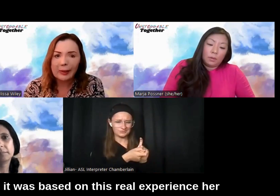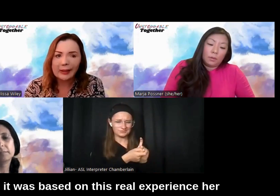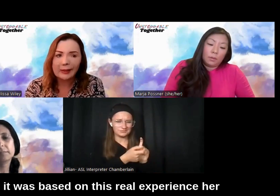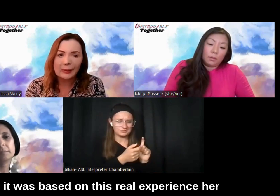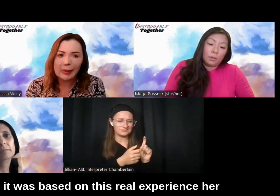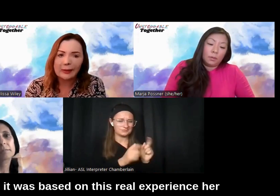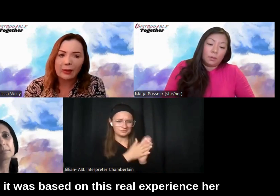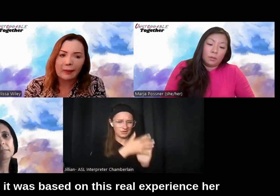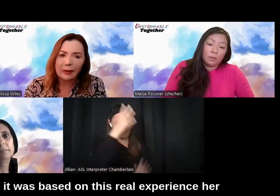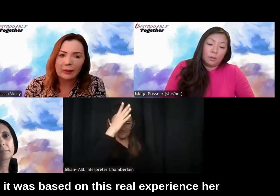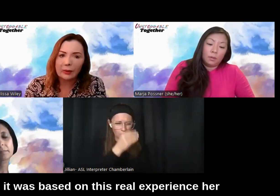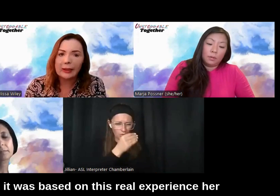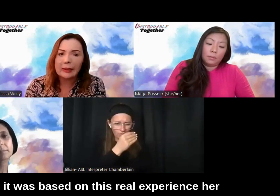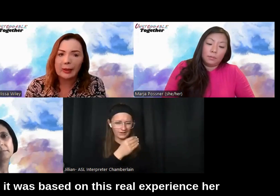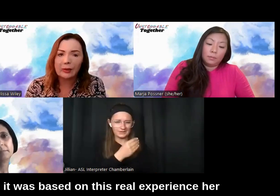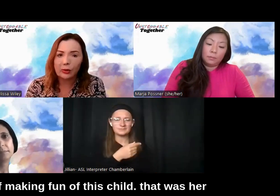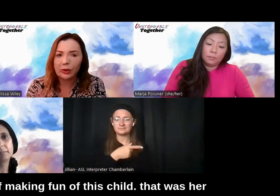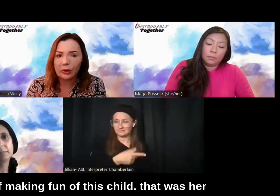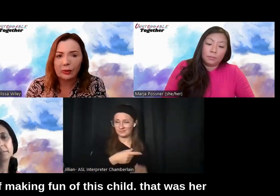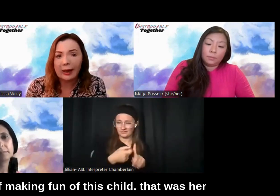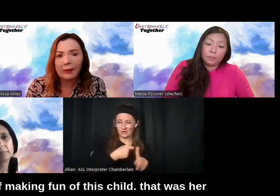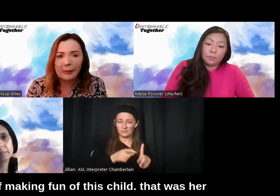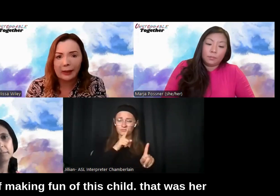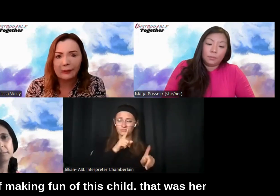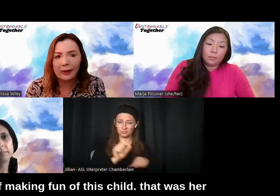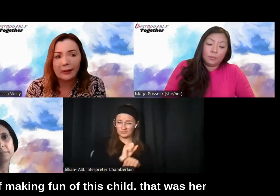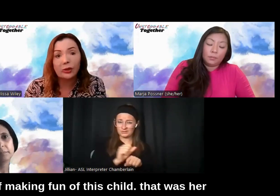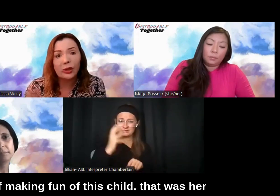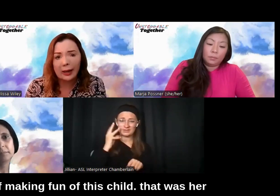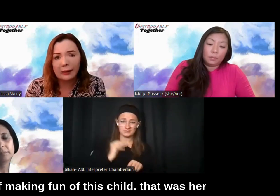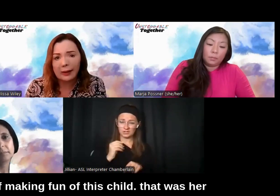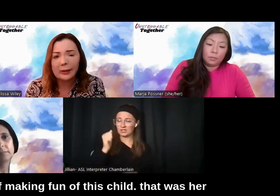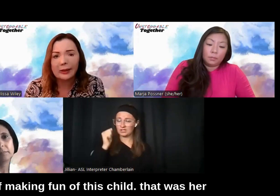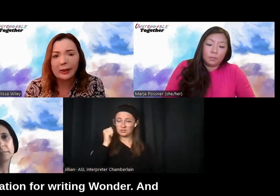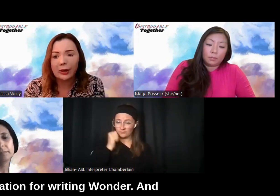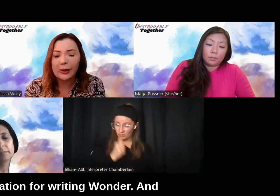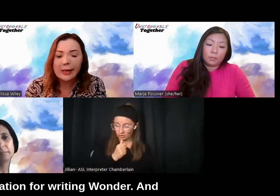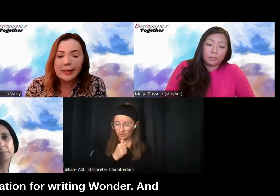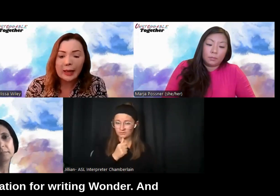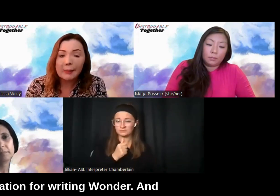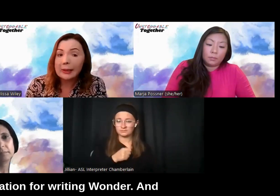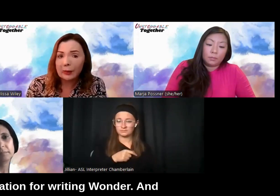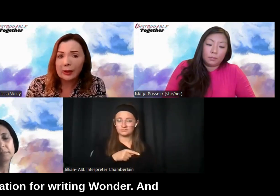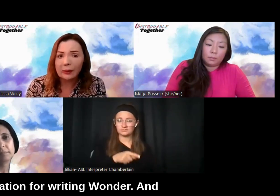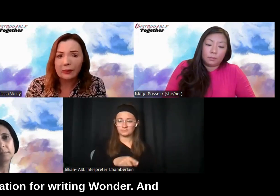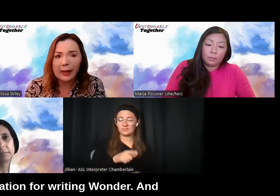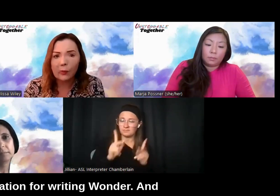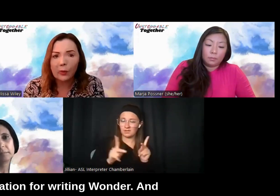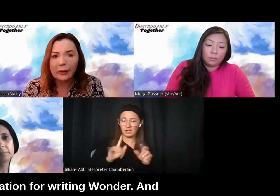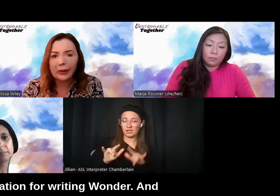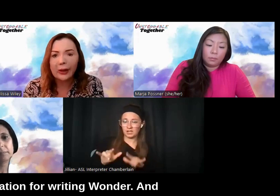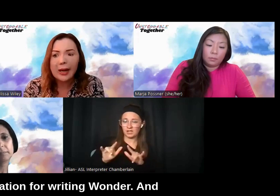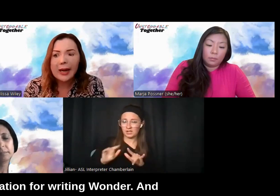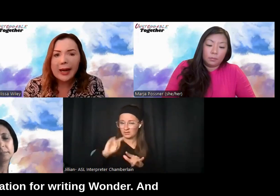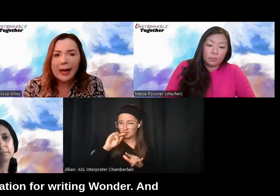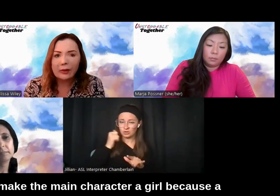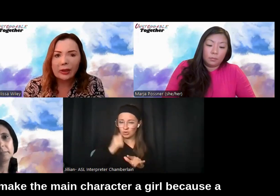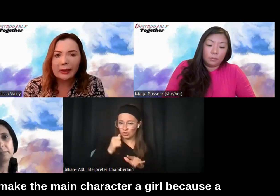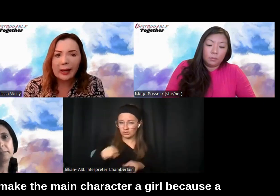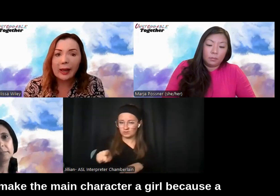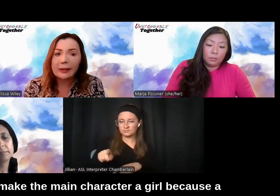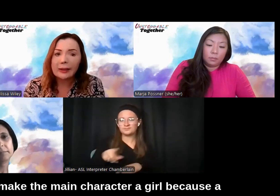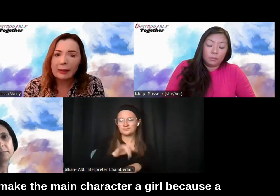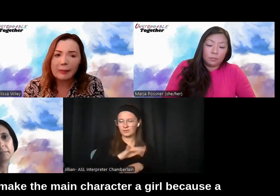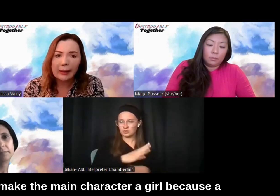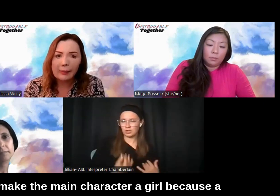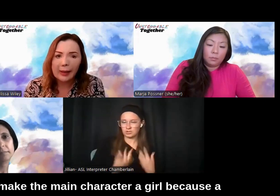girl, because it was based on this real experience her children had of making fun of this child. And that was her inspiration for writing Wonder. And she